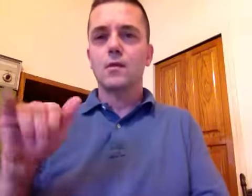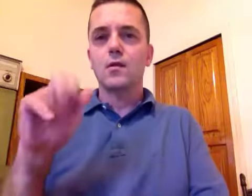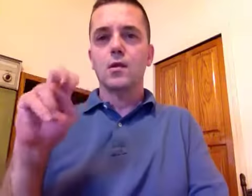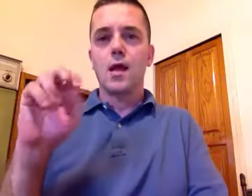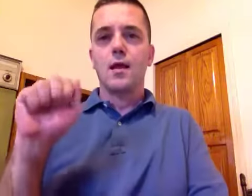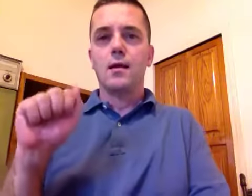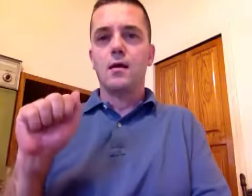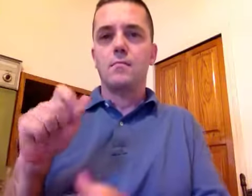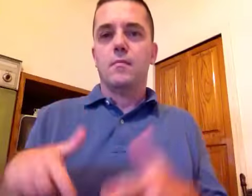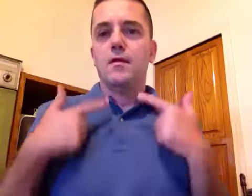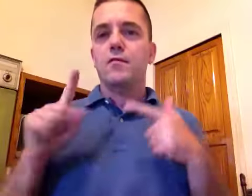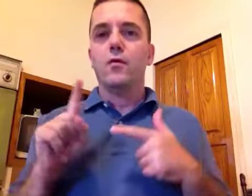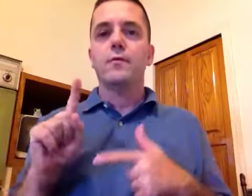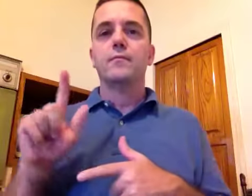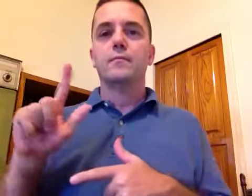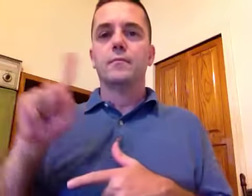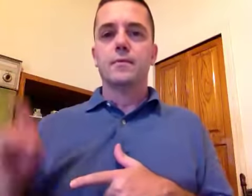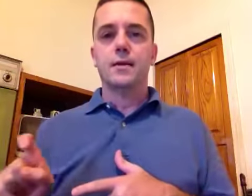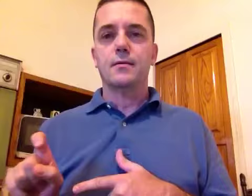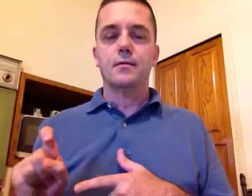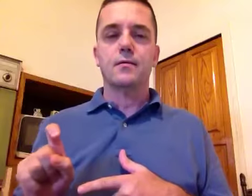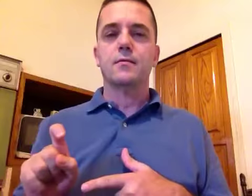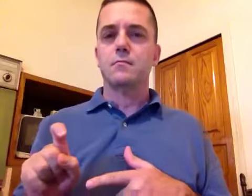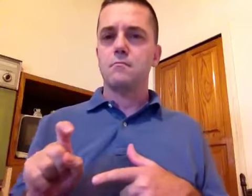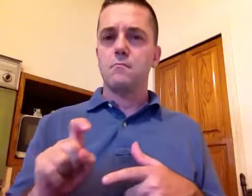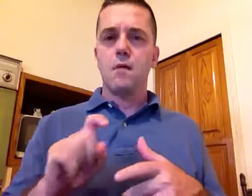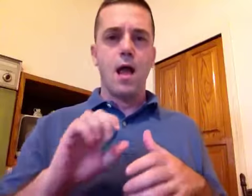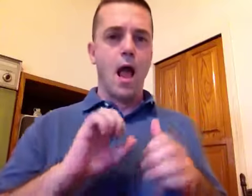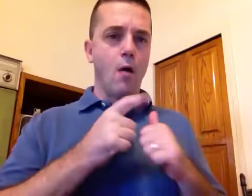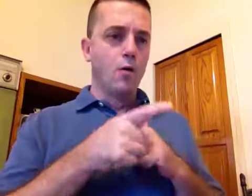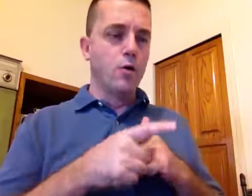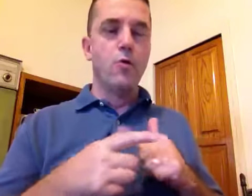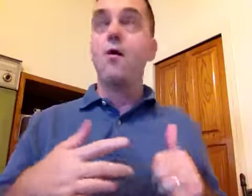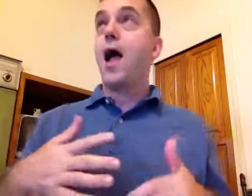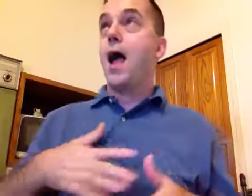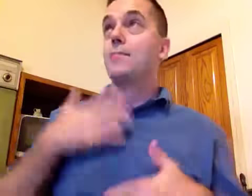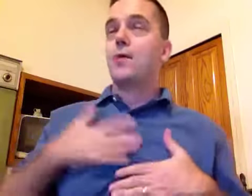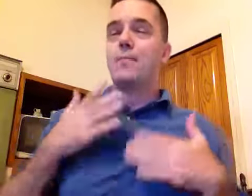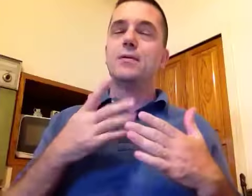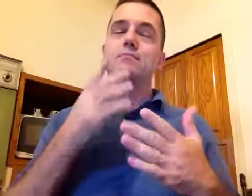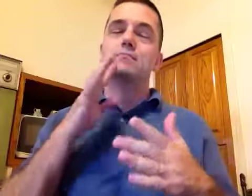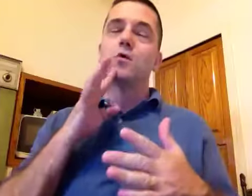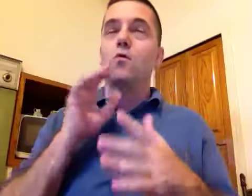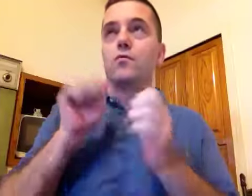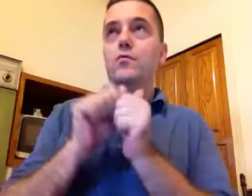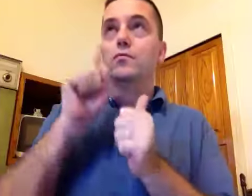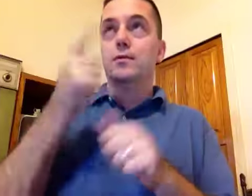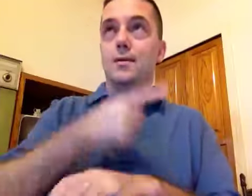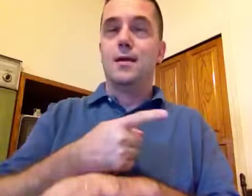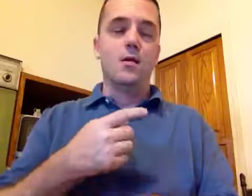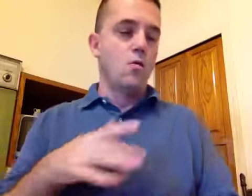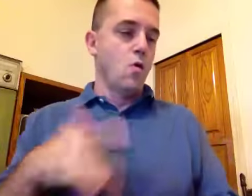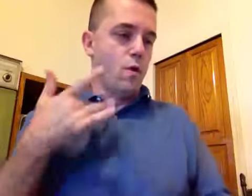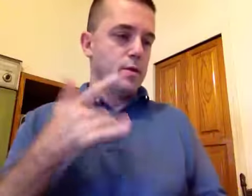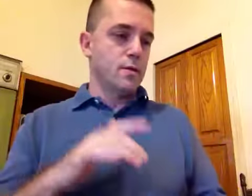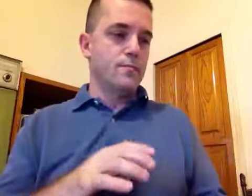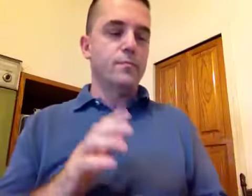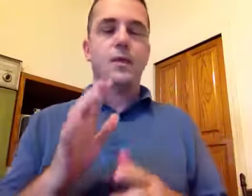Dallas, Texas. Hi, Jana. How are you? I'm doing great. I'm so happy to talk to you today. You too. What's up? Okay, let me give you some quick